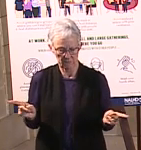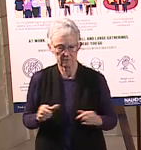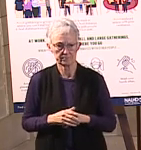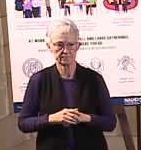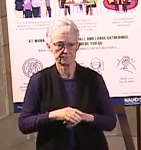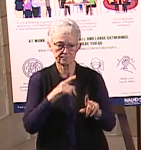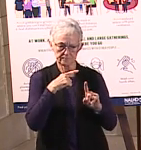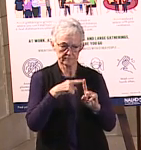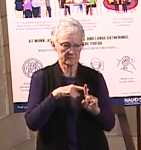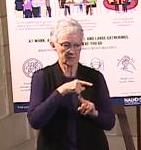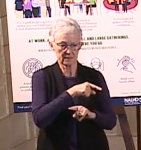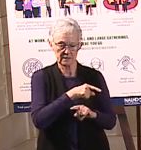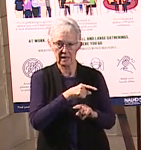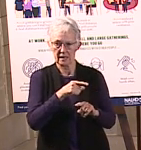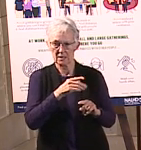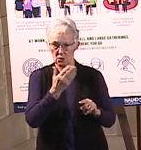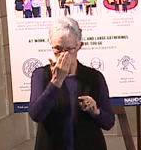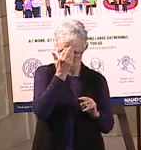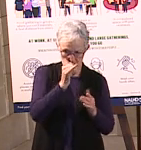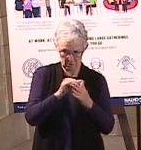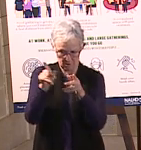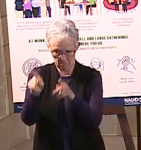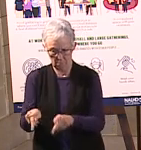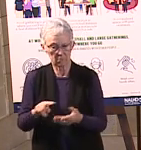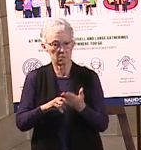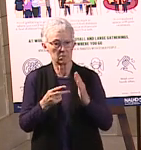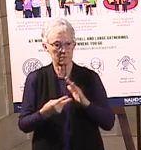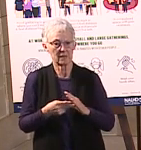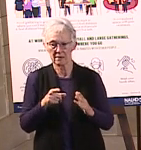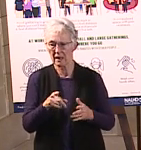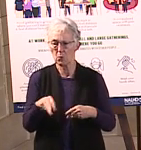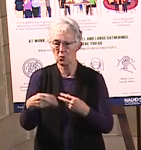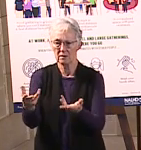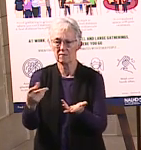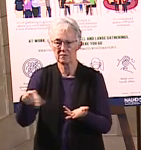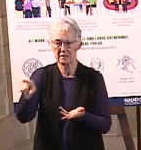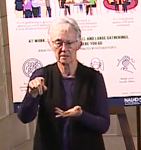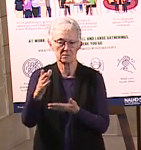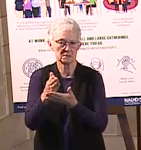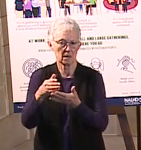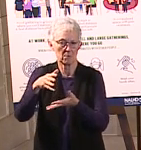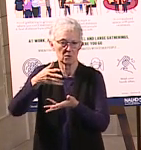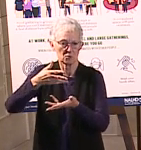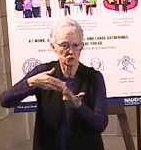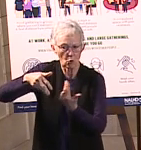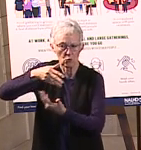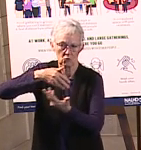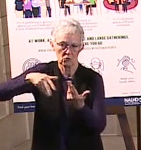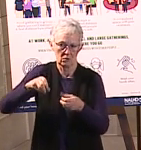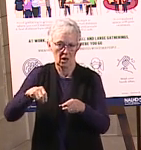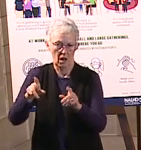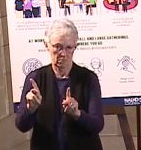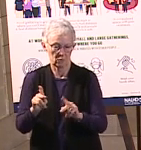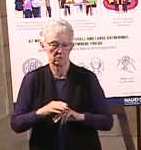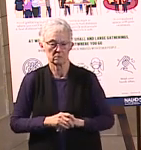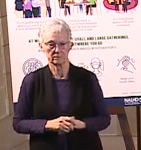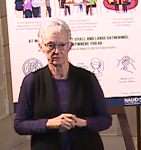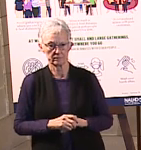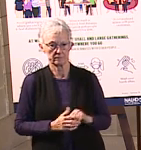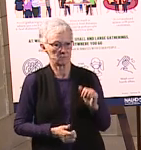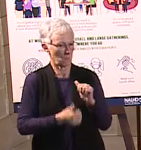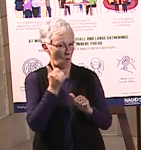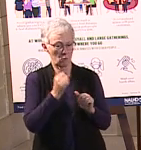they honor the personal values and preferences of care for those individuals. But most importantly, essential caregivers